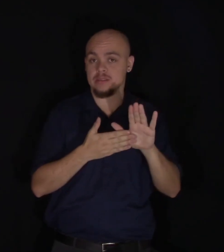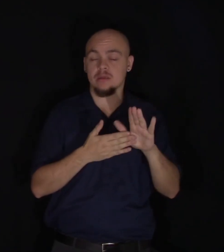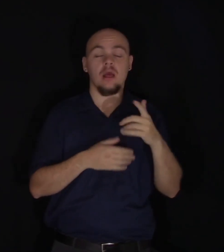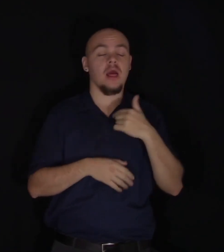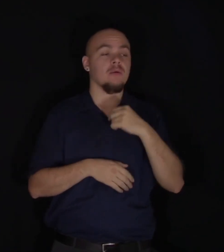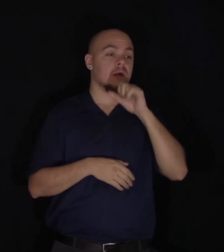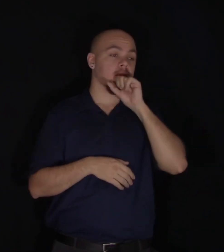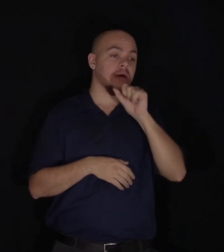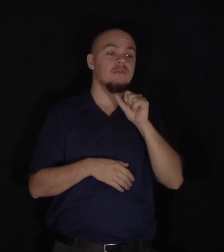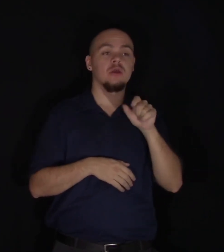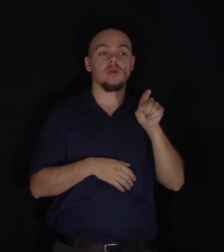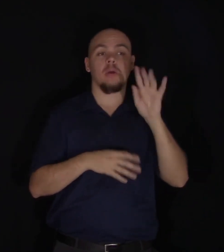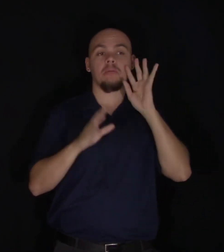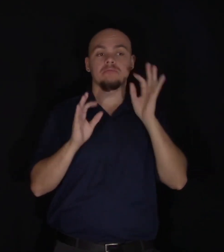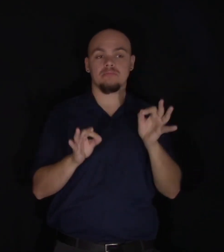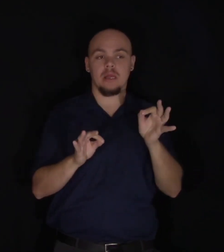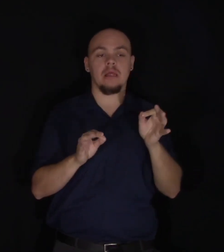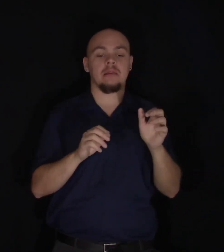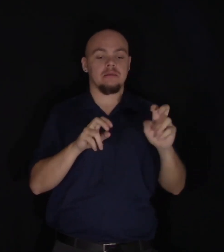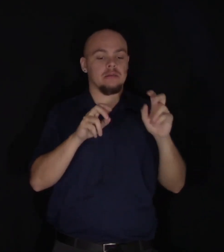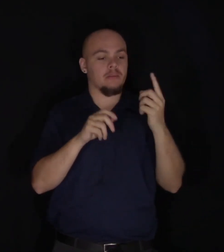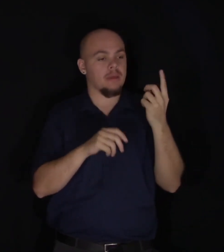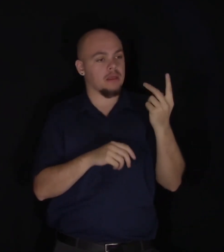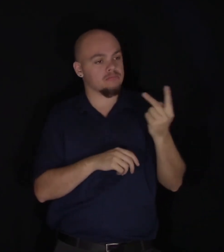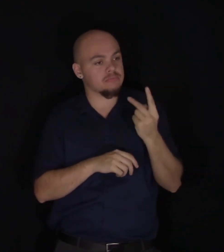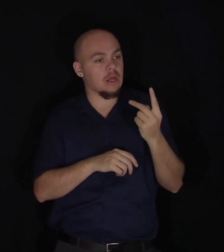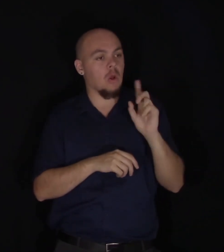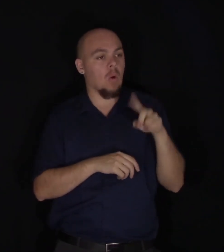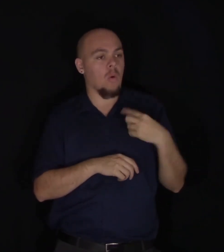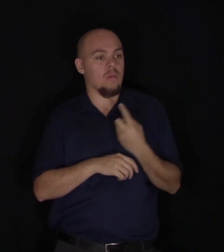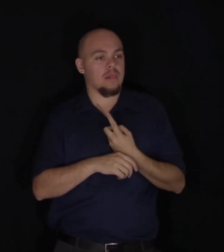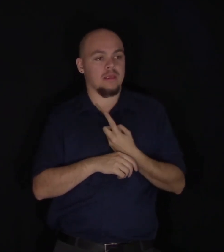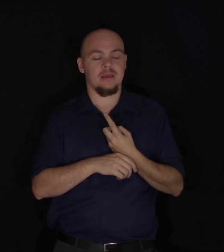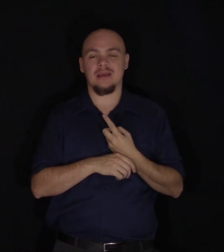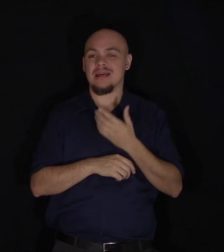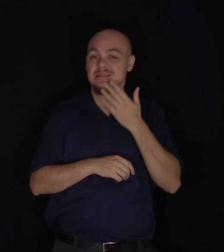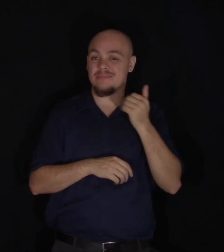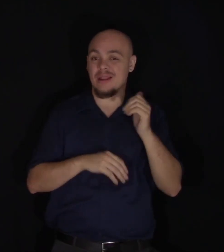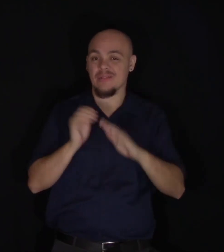together. Doesn't that sound better than, you never make time for me?